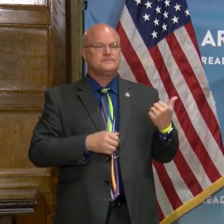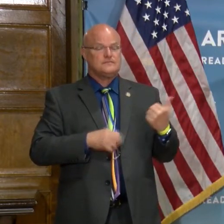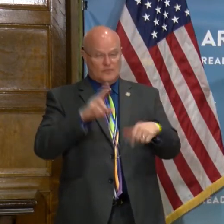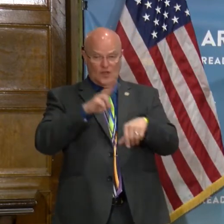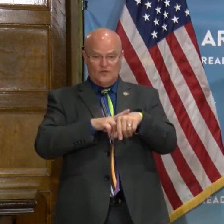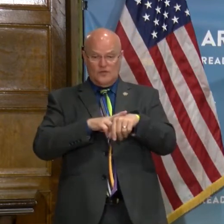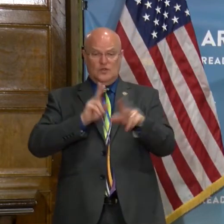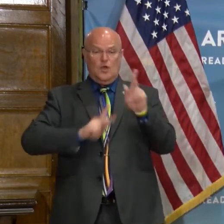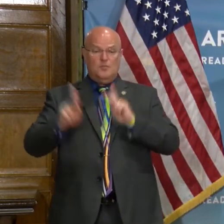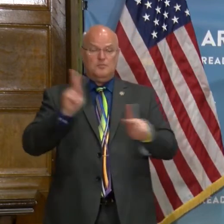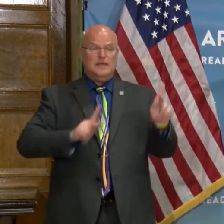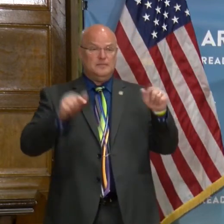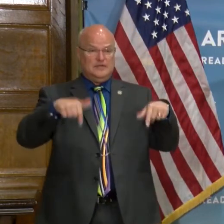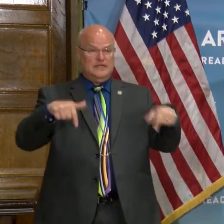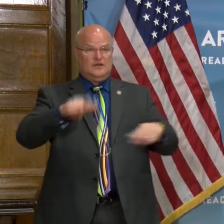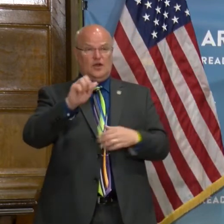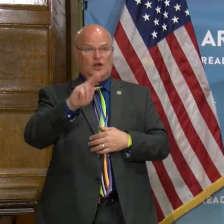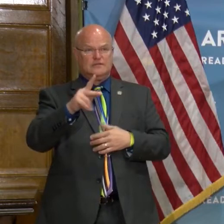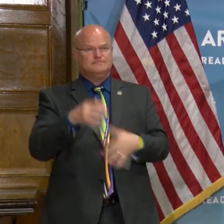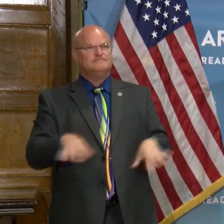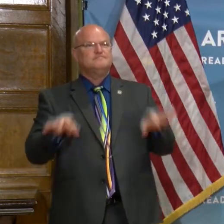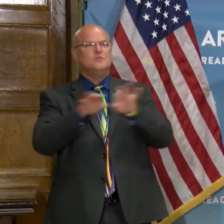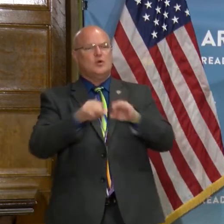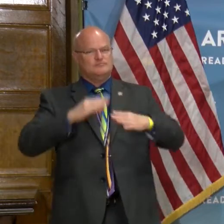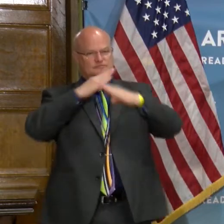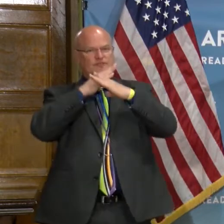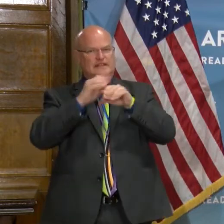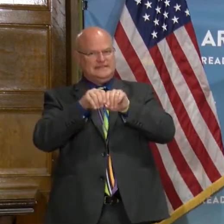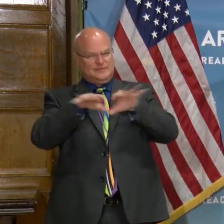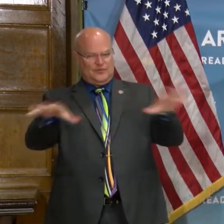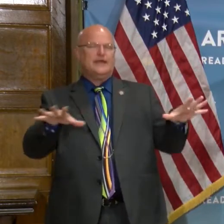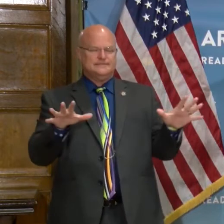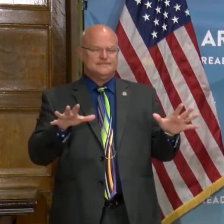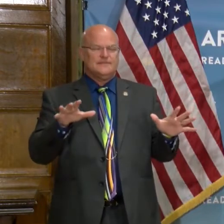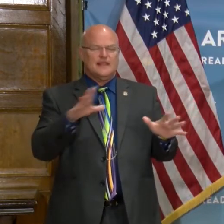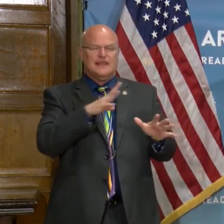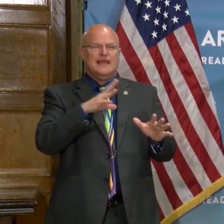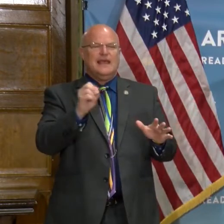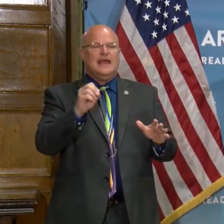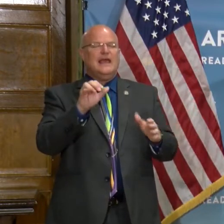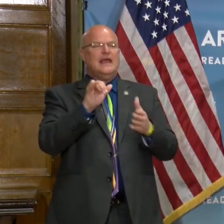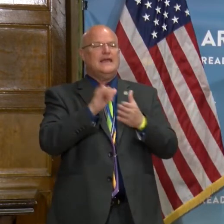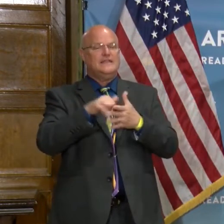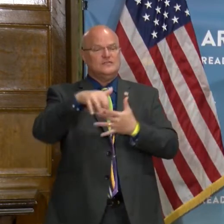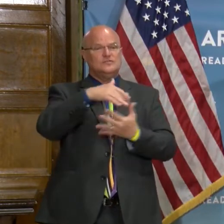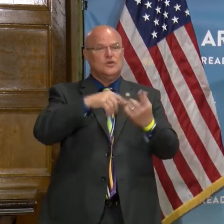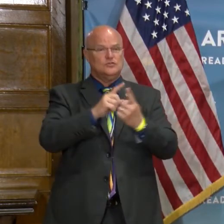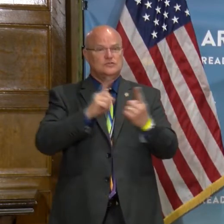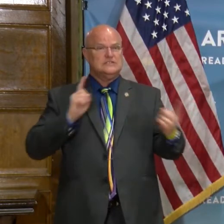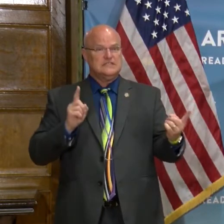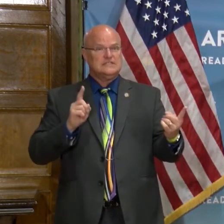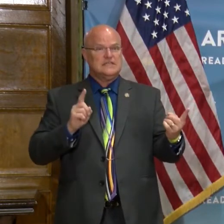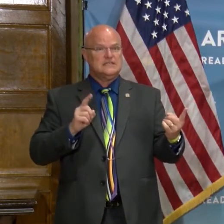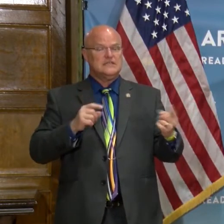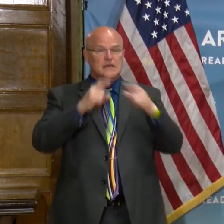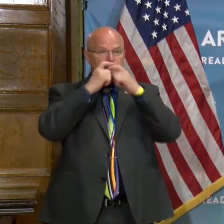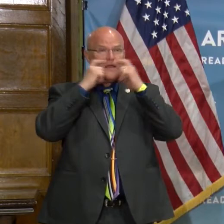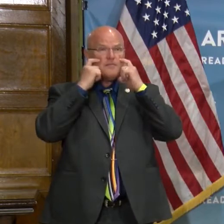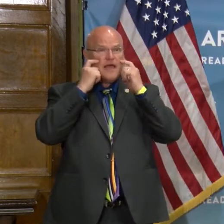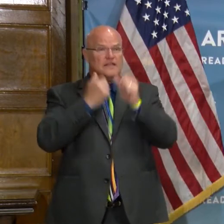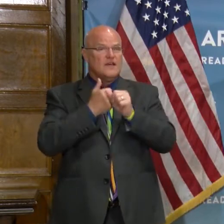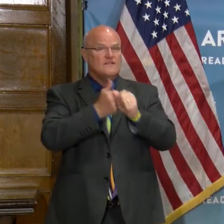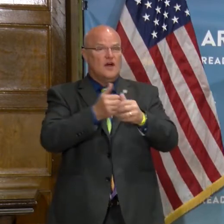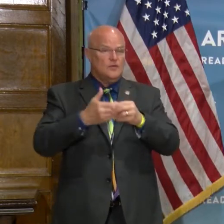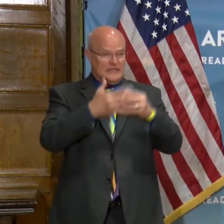course, Arkansans are critical to preventing the spread, and the social distancing, the wearing of masks, following